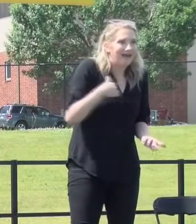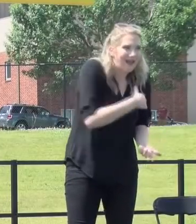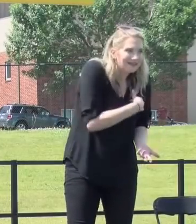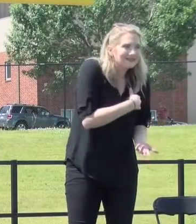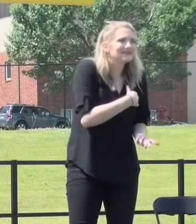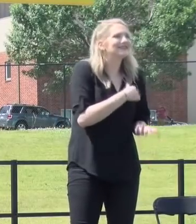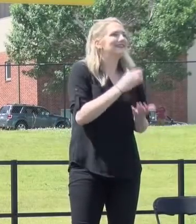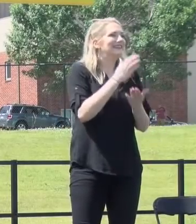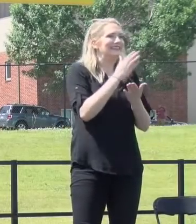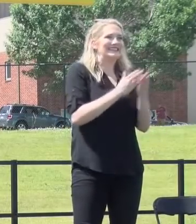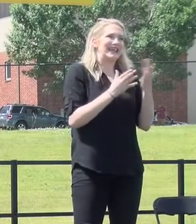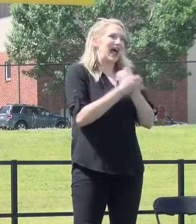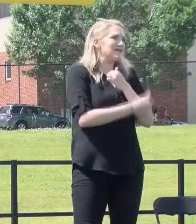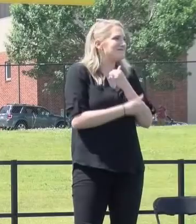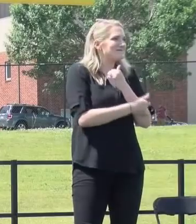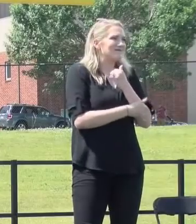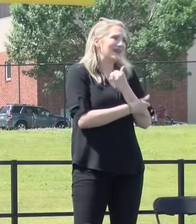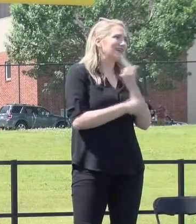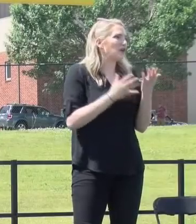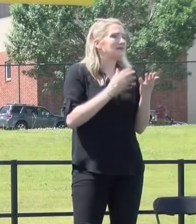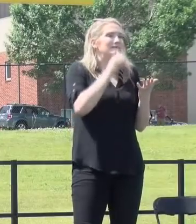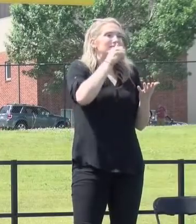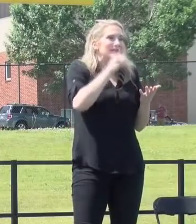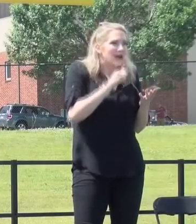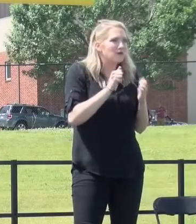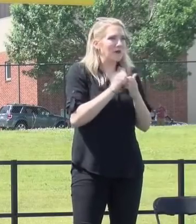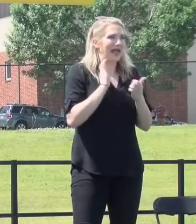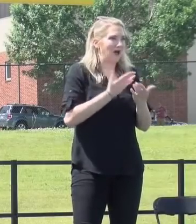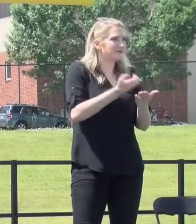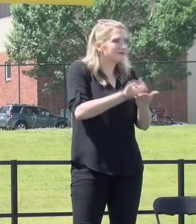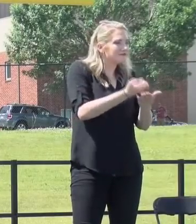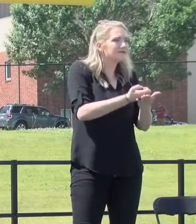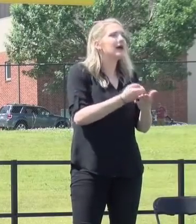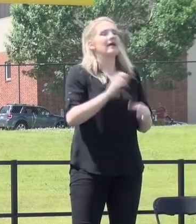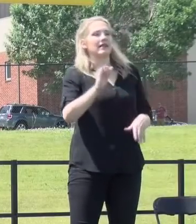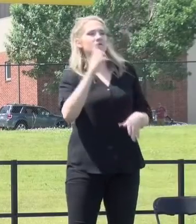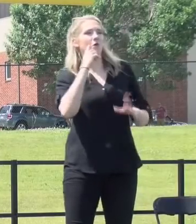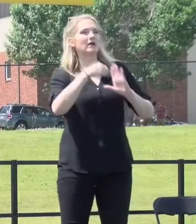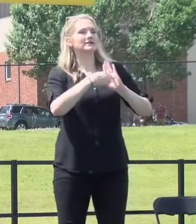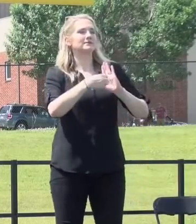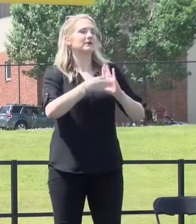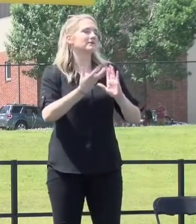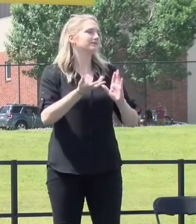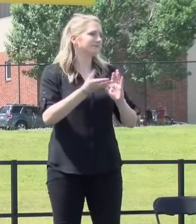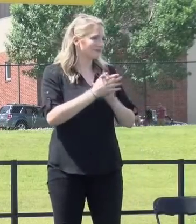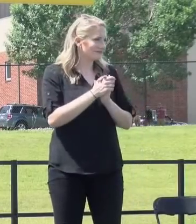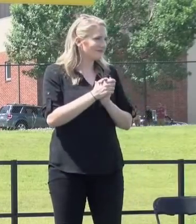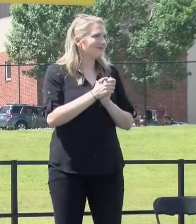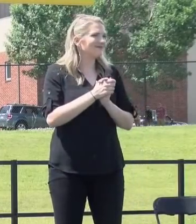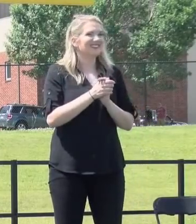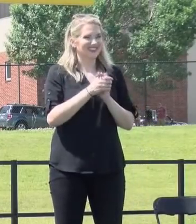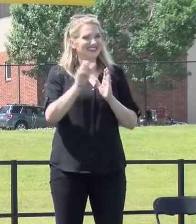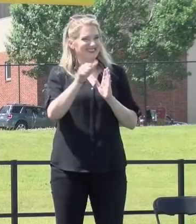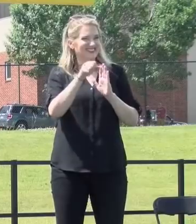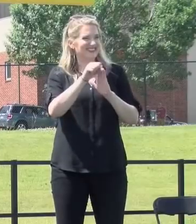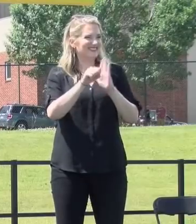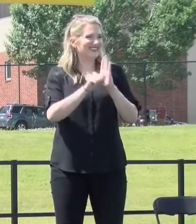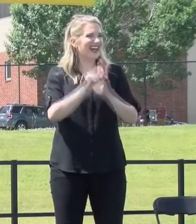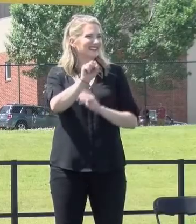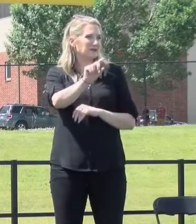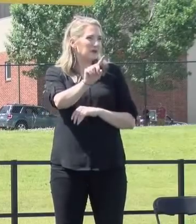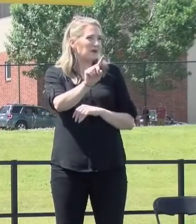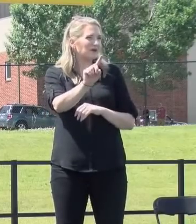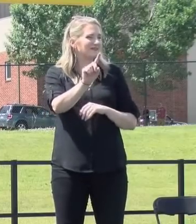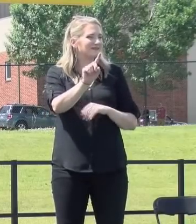country is not immune to these socioeconomic issues. For example, like some parts in our neighboring state of South